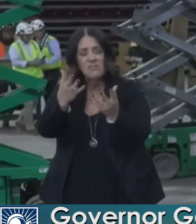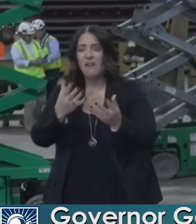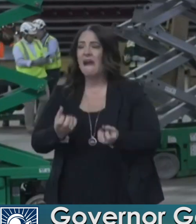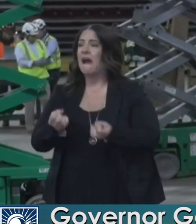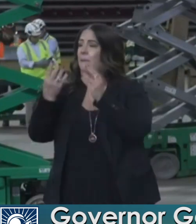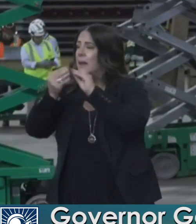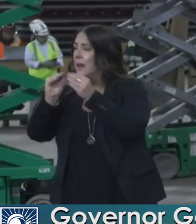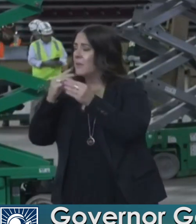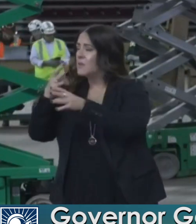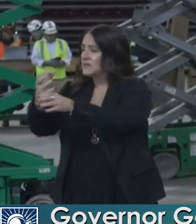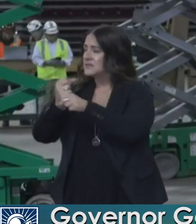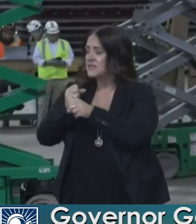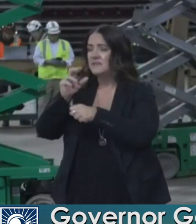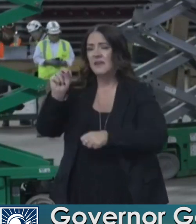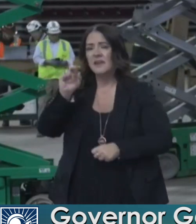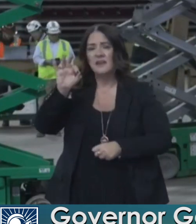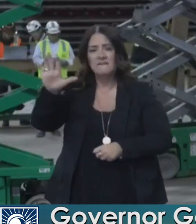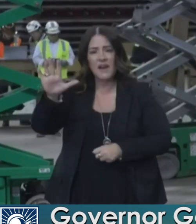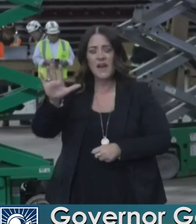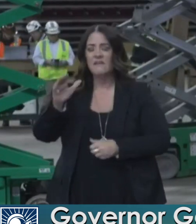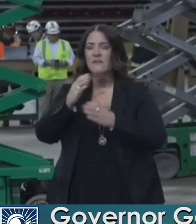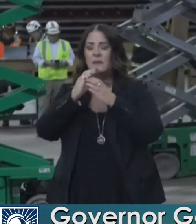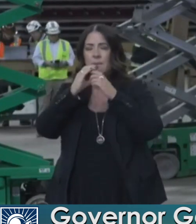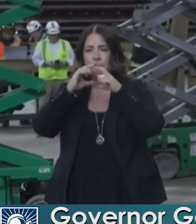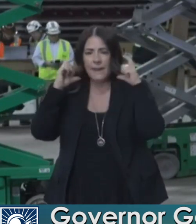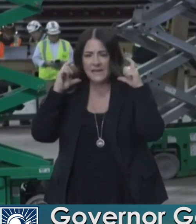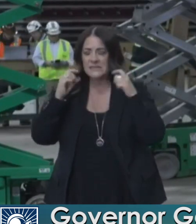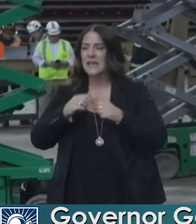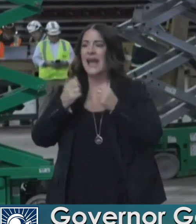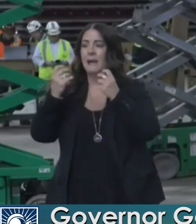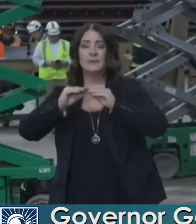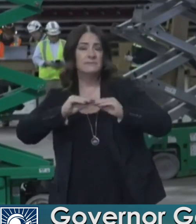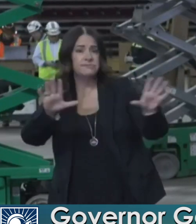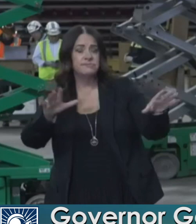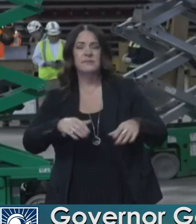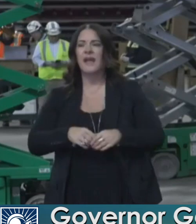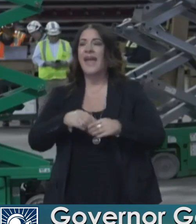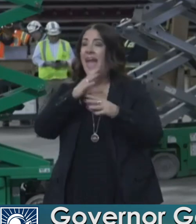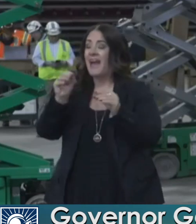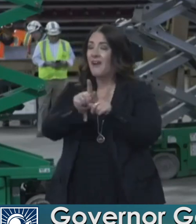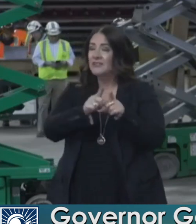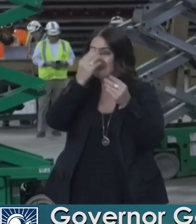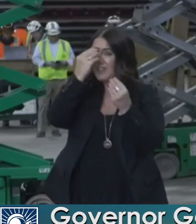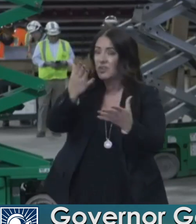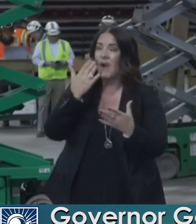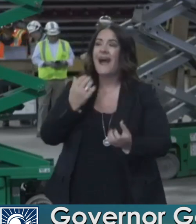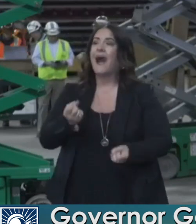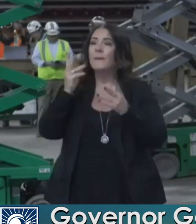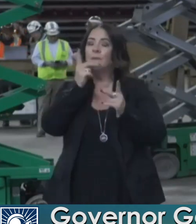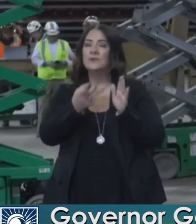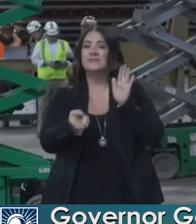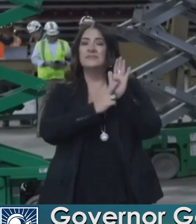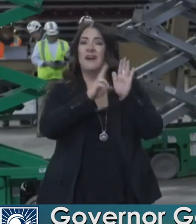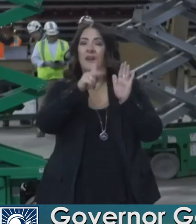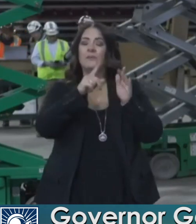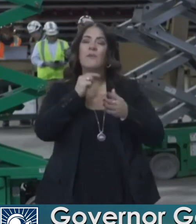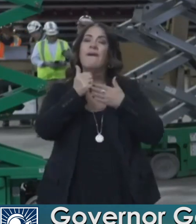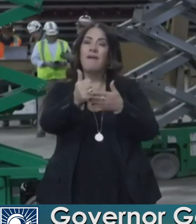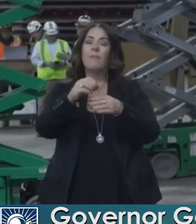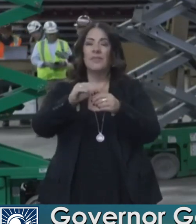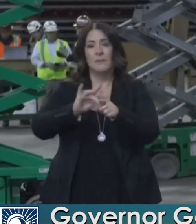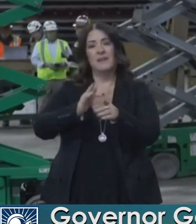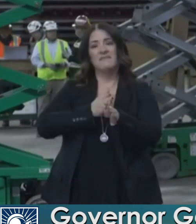that come in and go out, continue to update you on the number of Health Corps folks that have signed up and begin the process